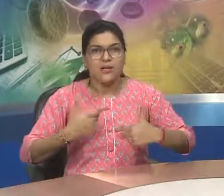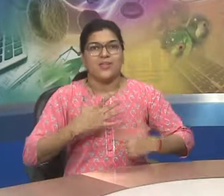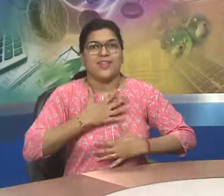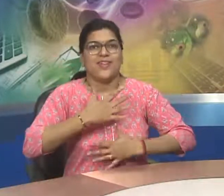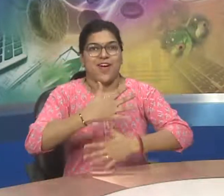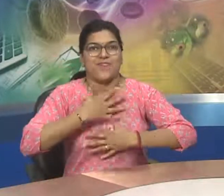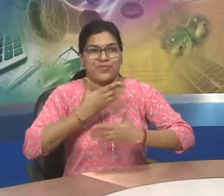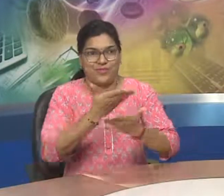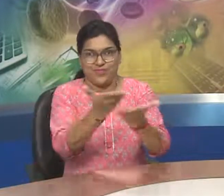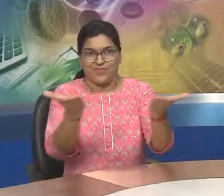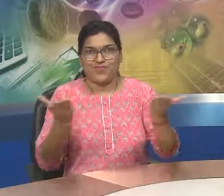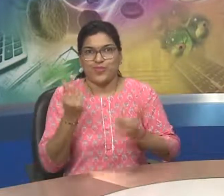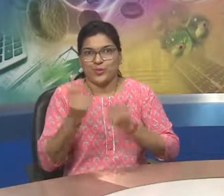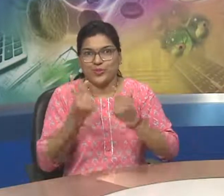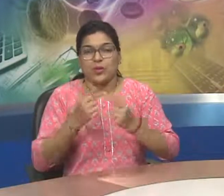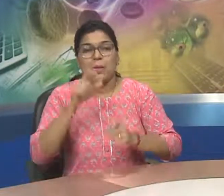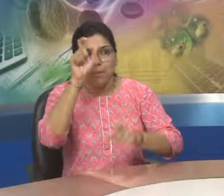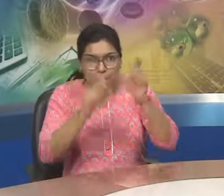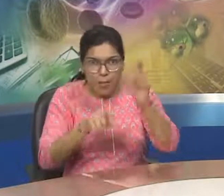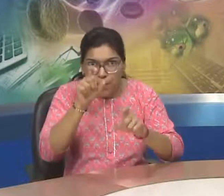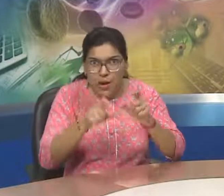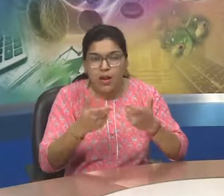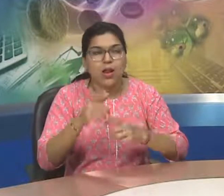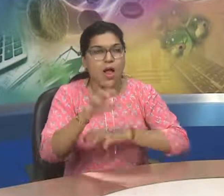from the atmosphere